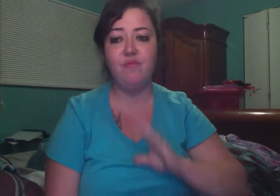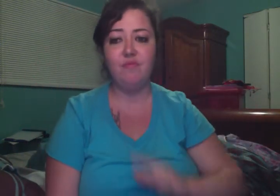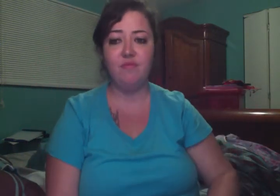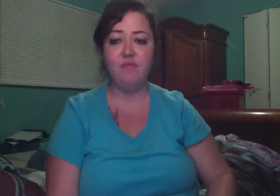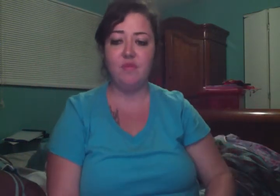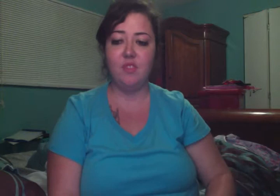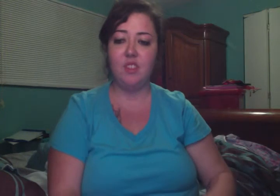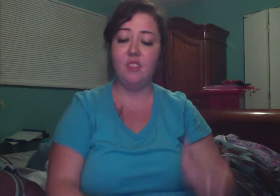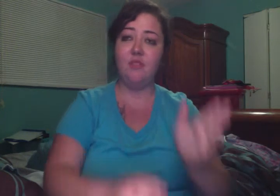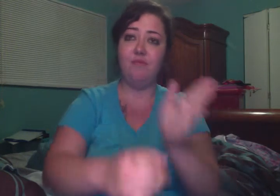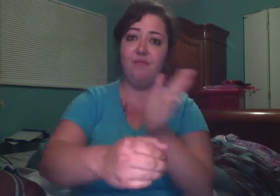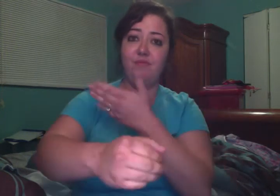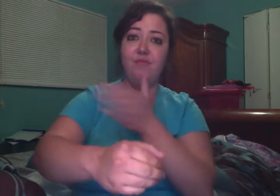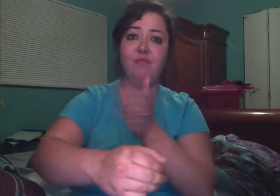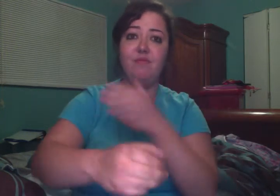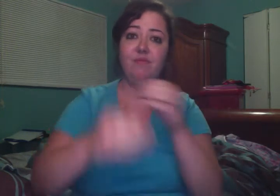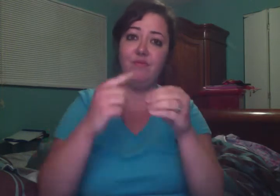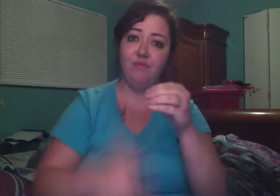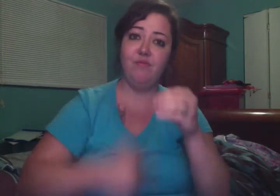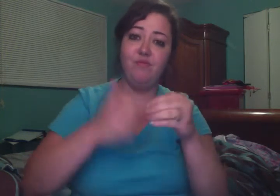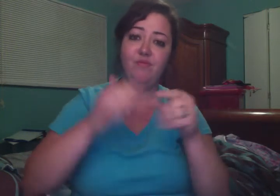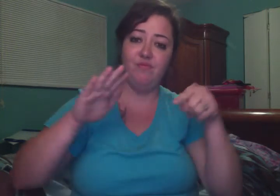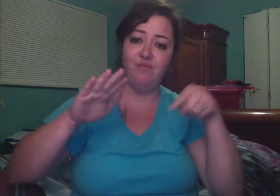psychopath. I incite murder.